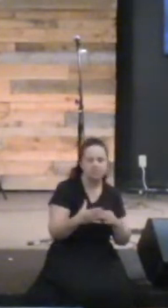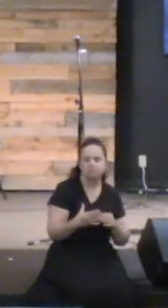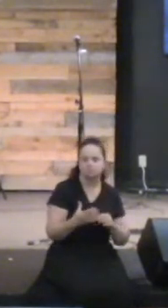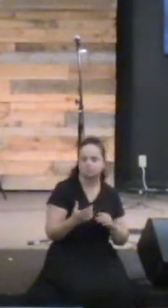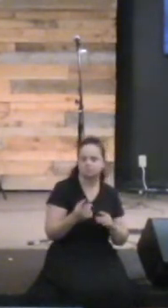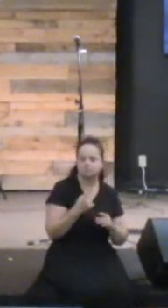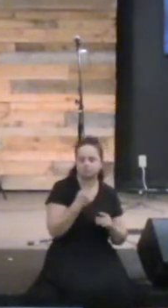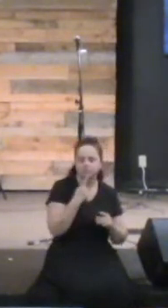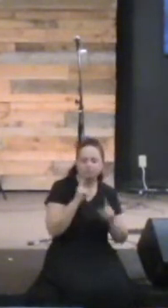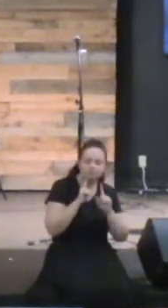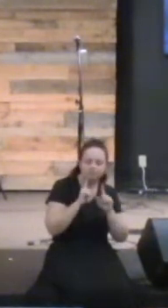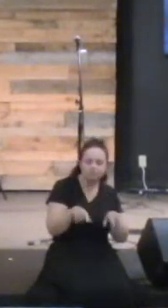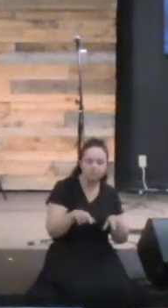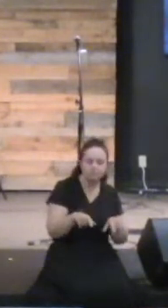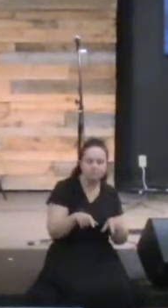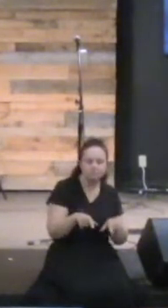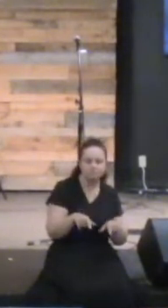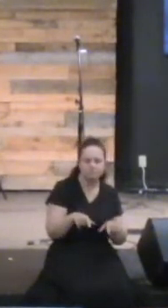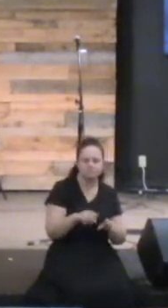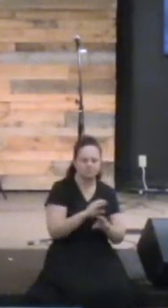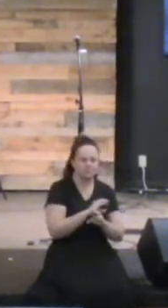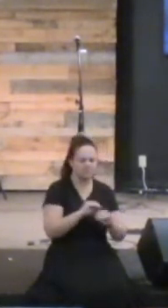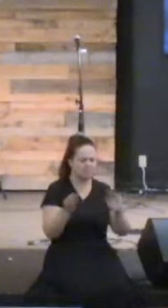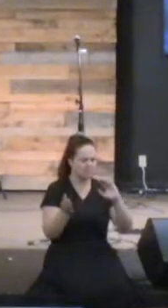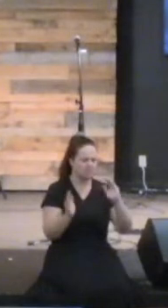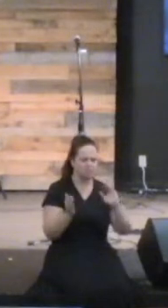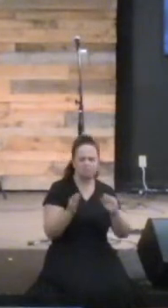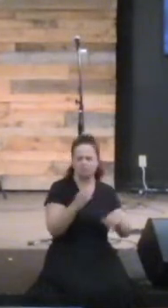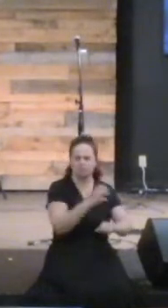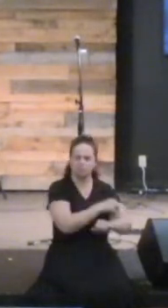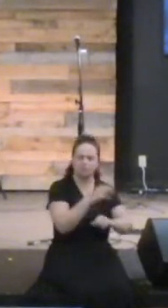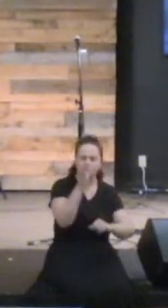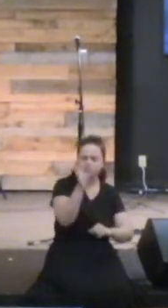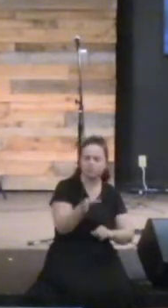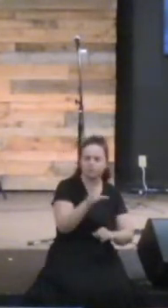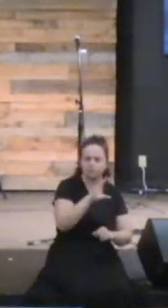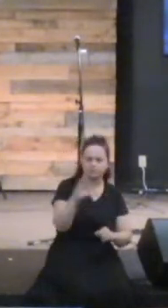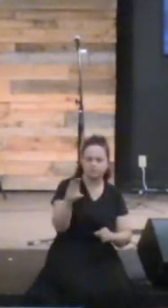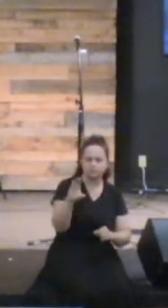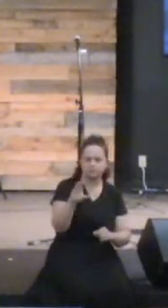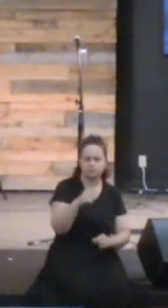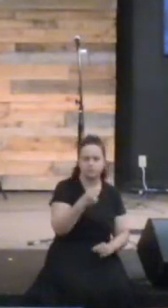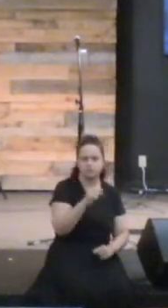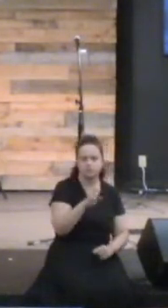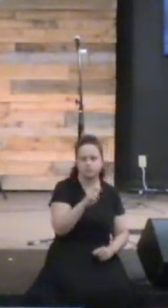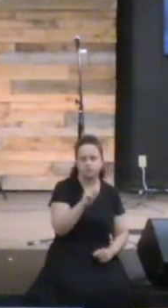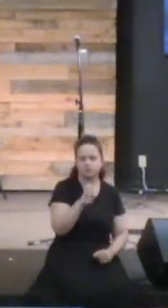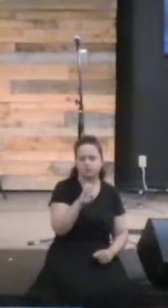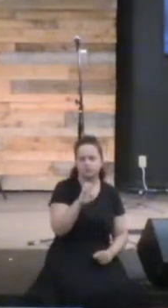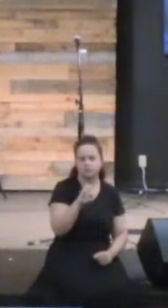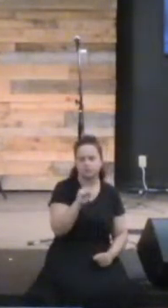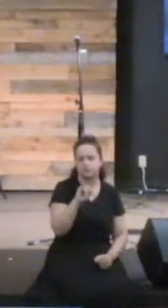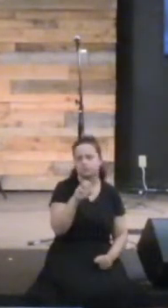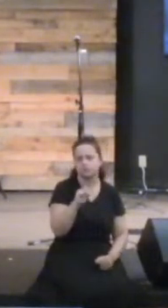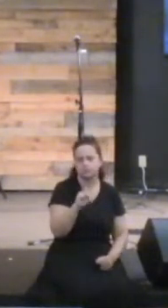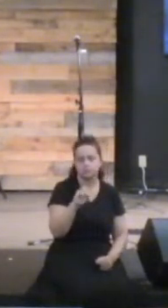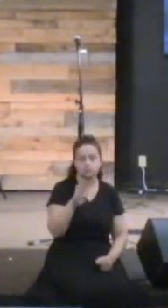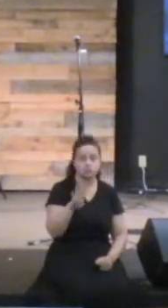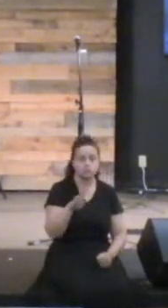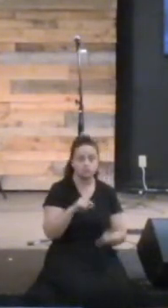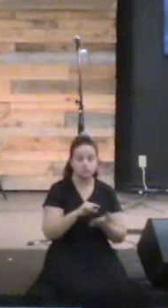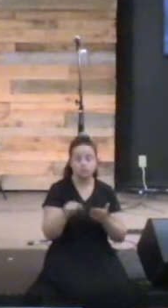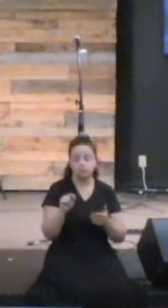and of course none so powerful as the cross so let's jump into that real quick starting in um Genesis 4 verse 8